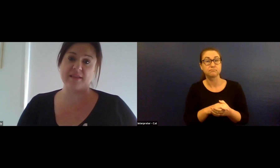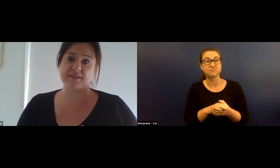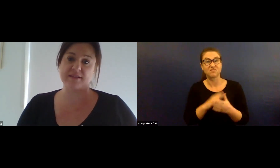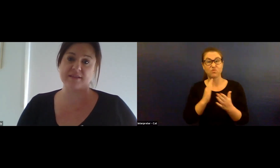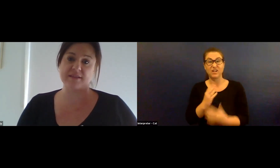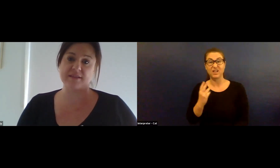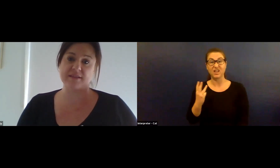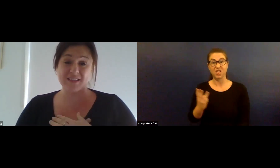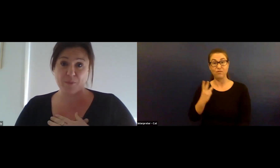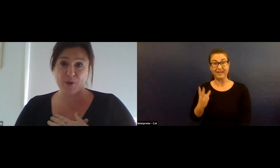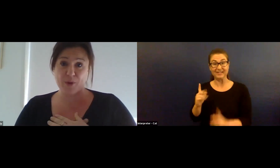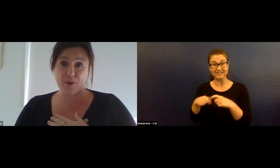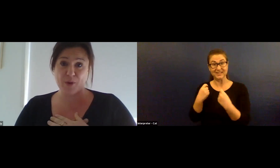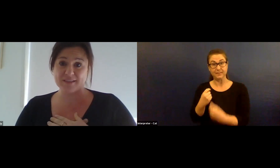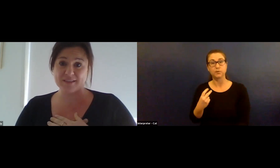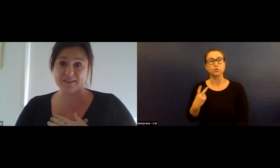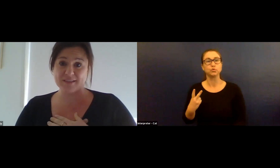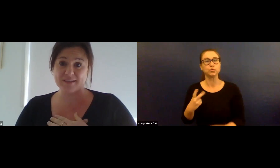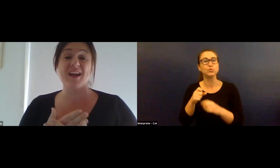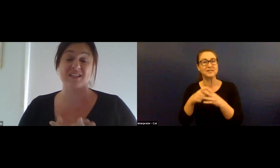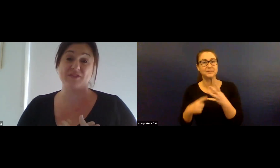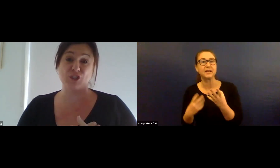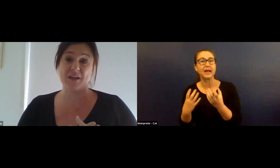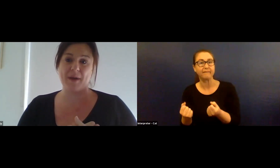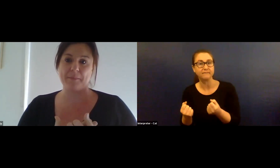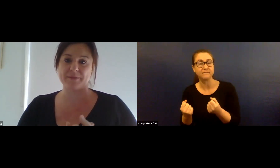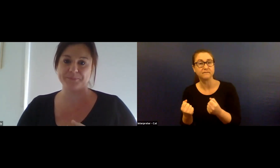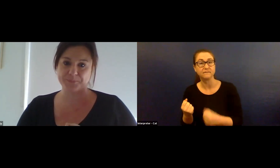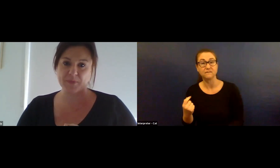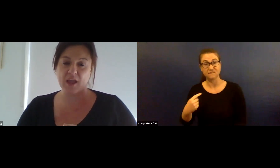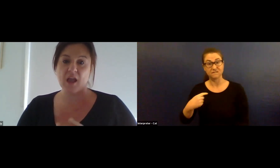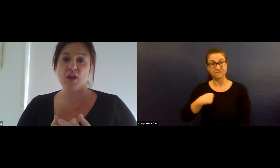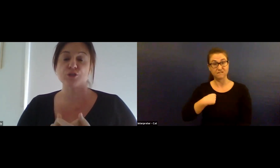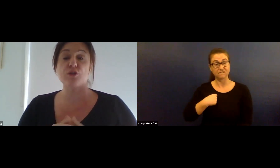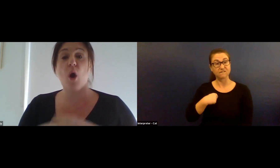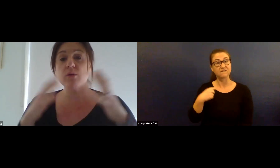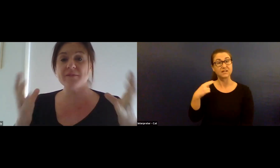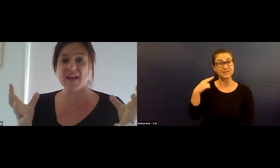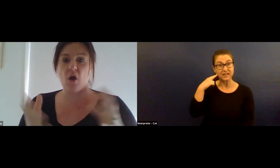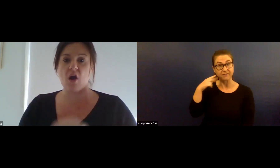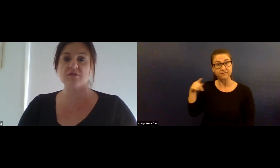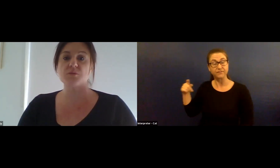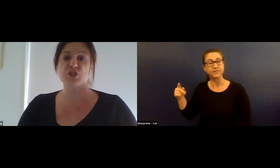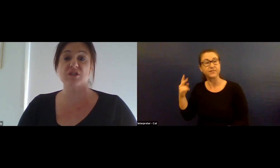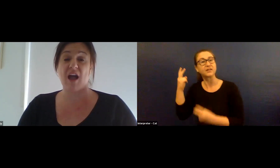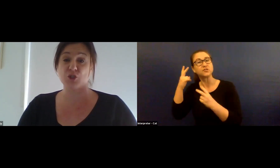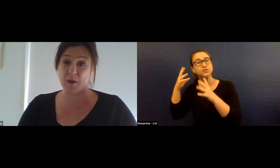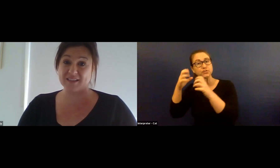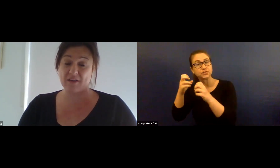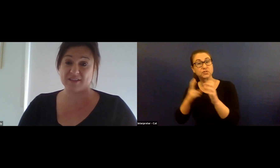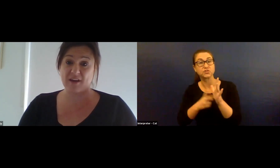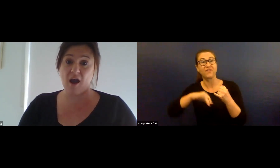have disabilities. I'm a deaf person and my colleague has a vision impairment. So the whole of VCOS, which is